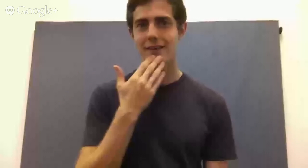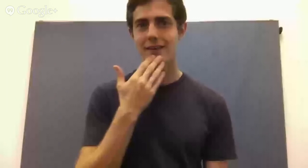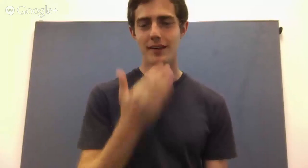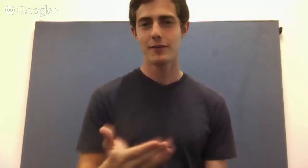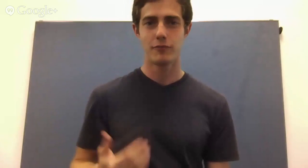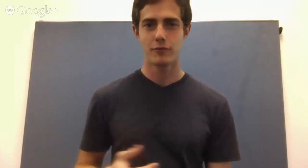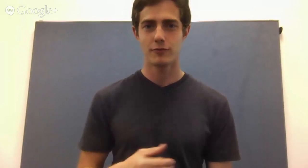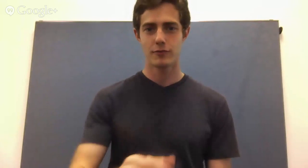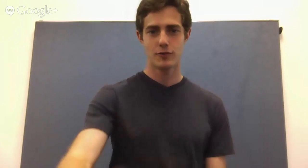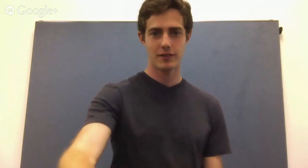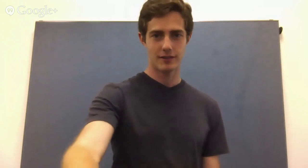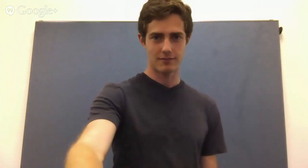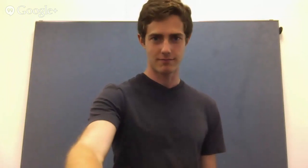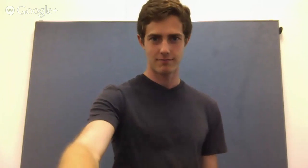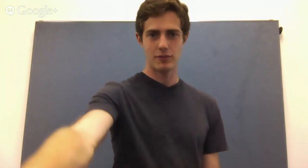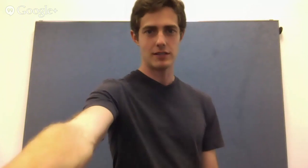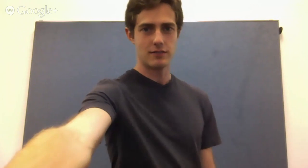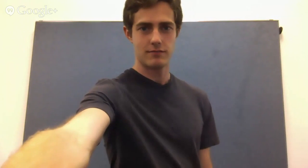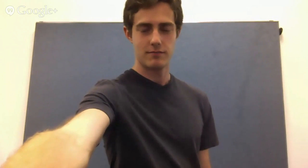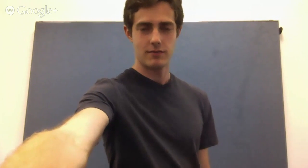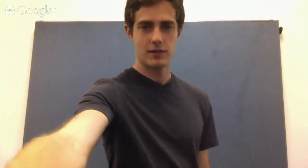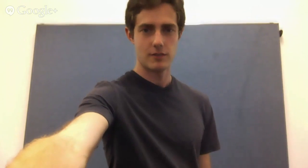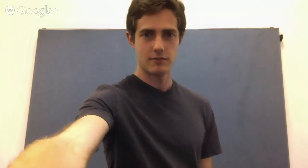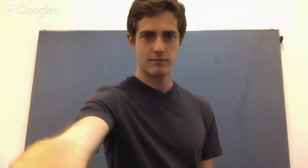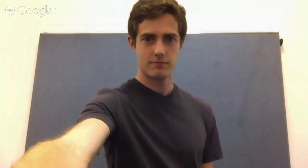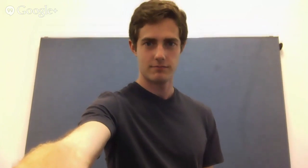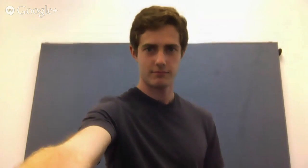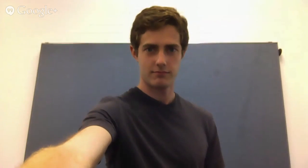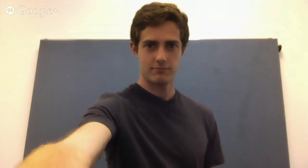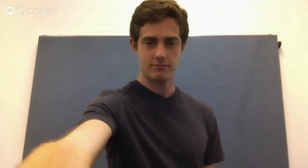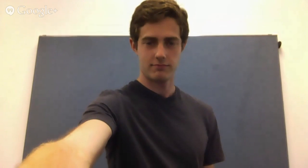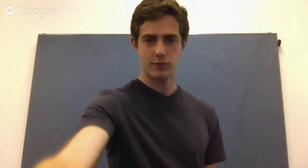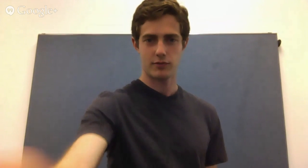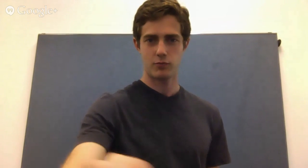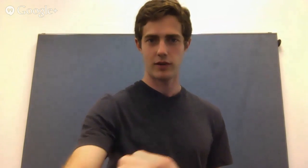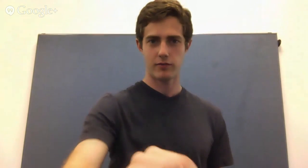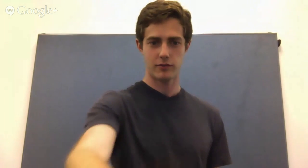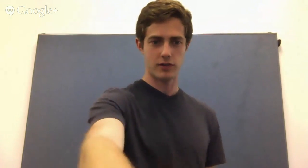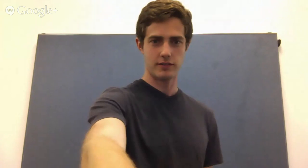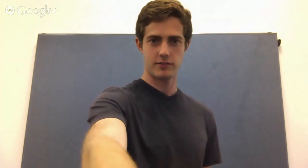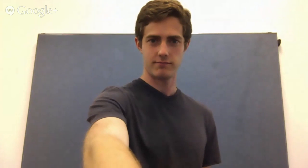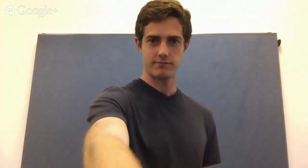thank you for joining me here for whatever this was,